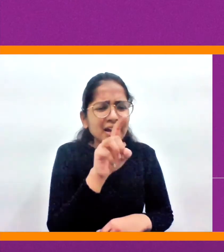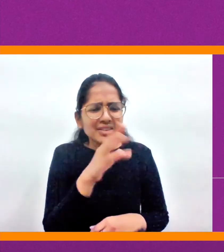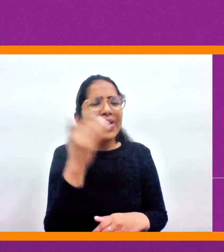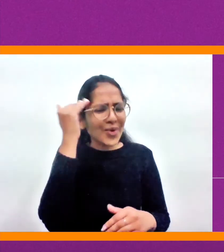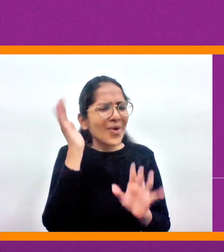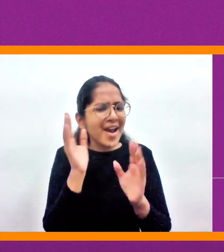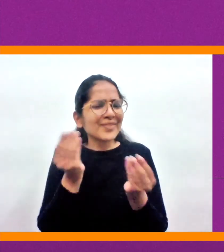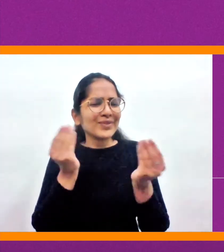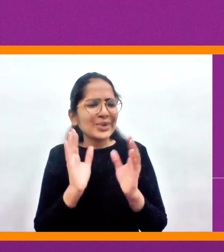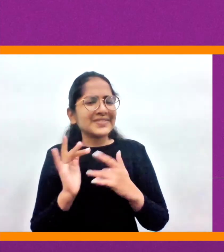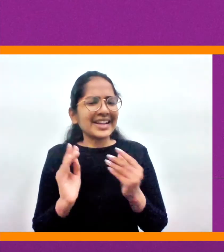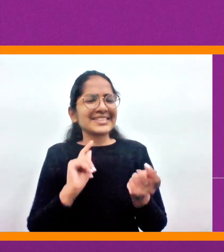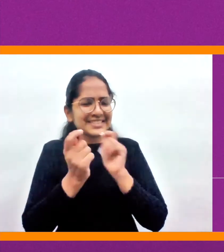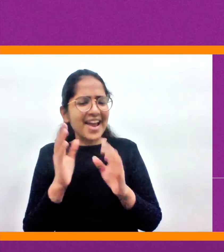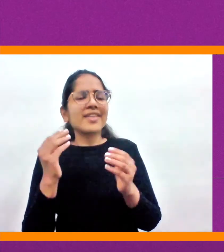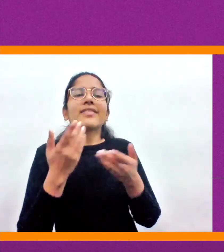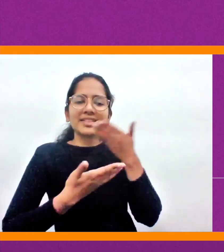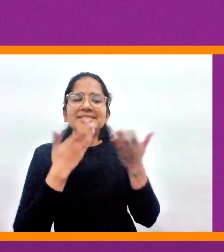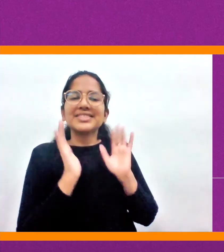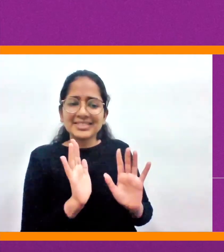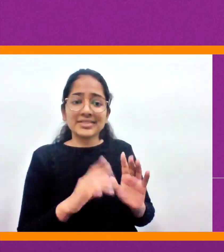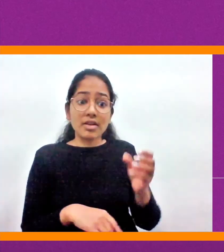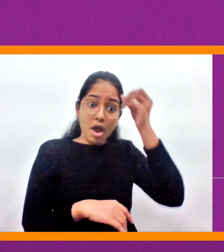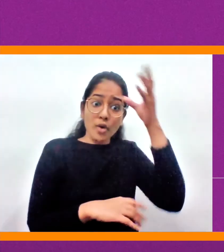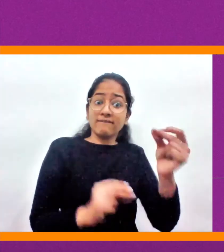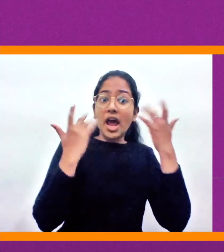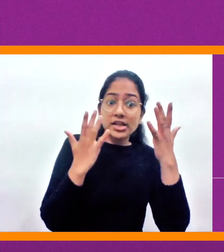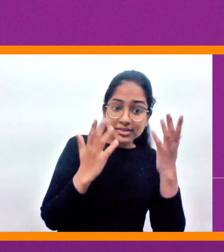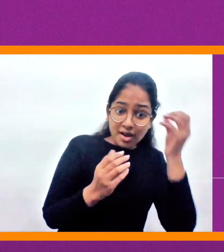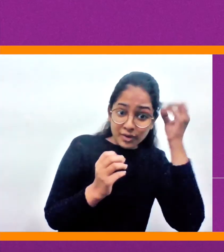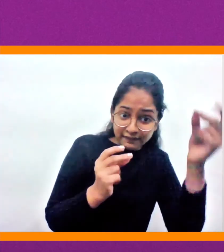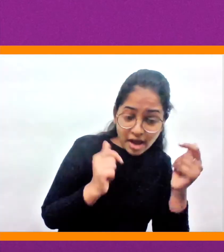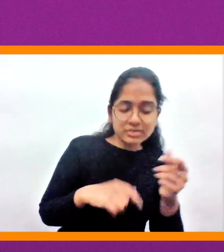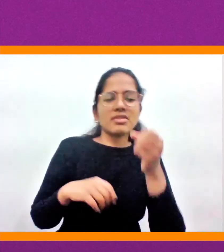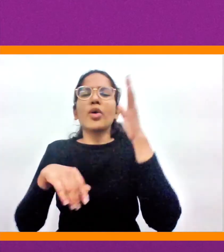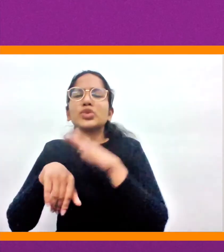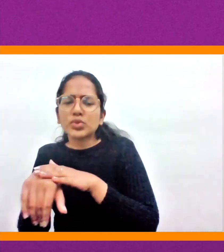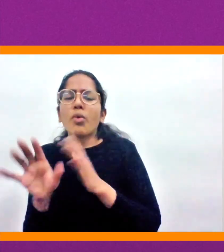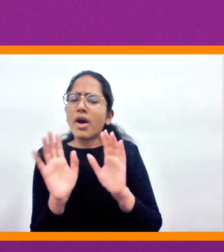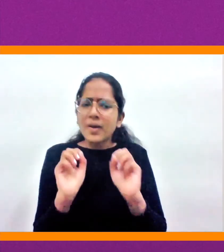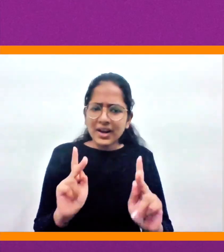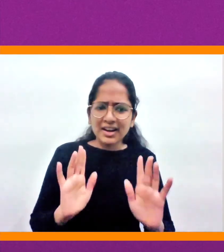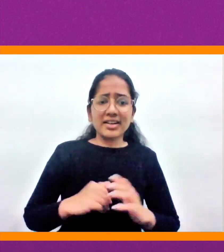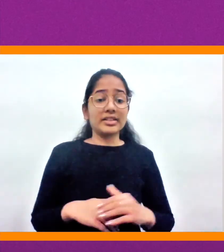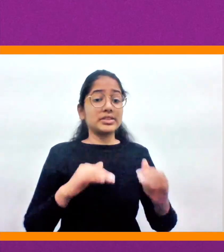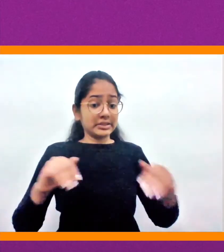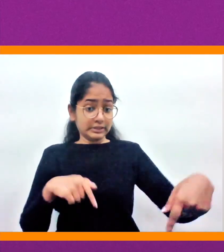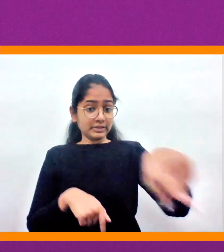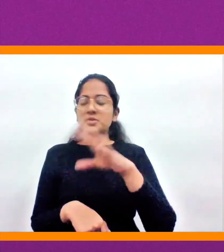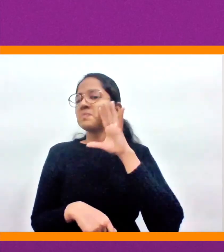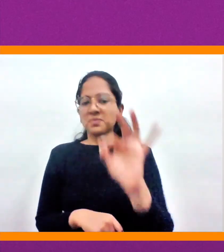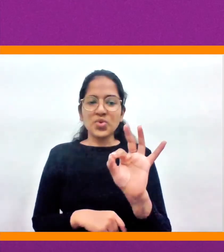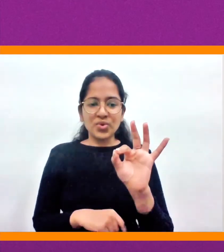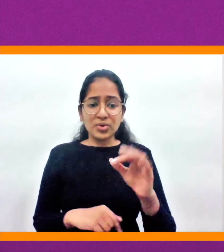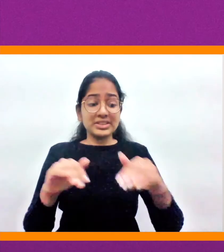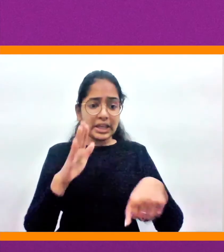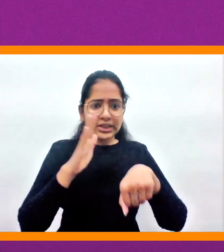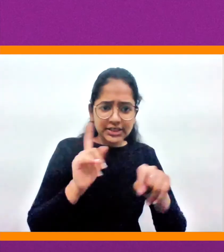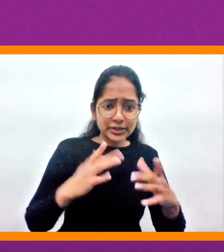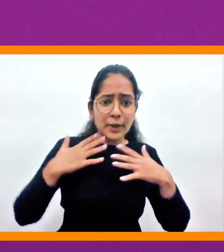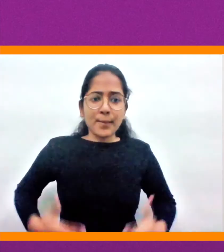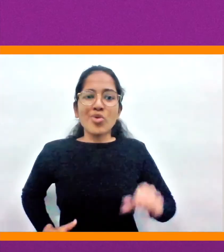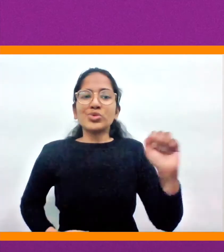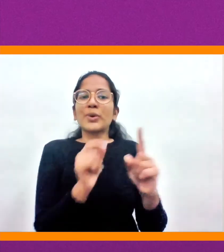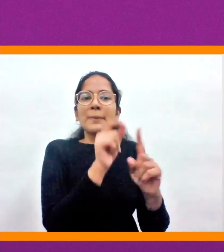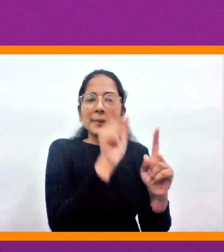likewise, others shouldn't enter our personal space if we aren't okay with it. Boundary setting is an important skill that can be spoken